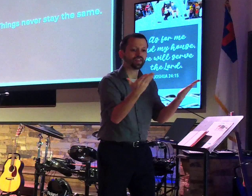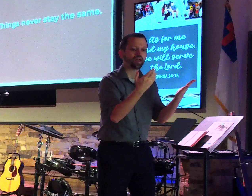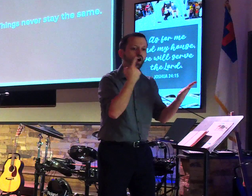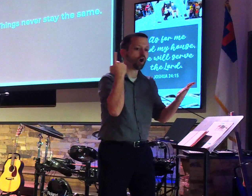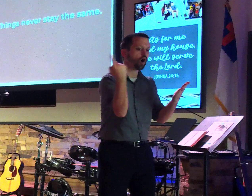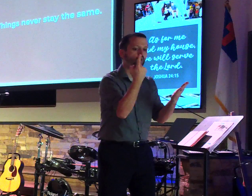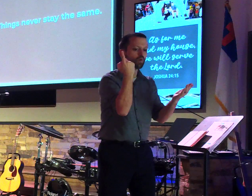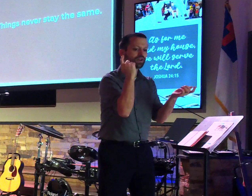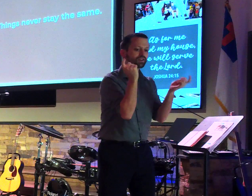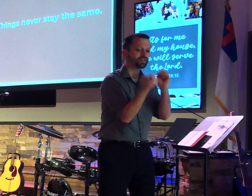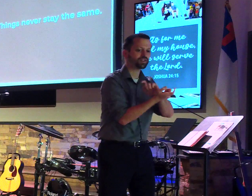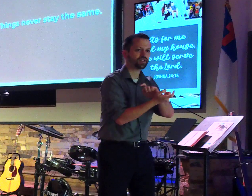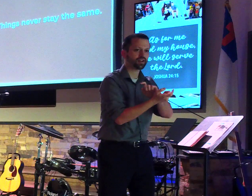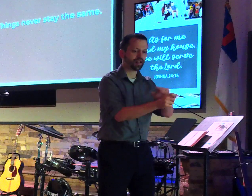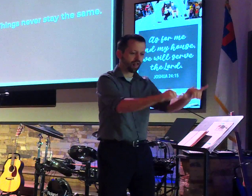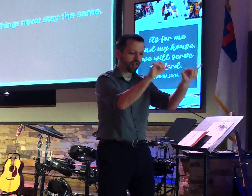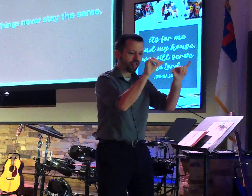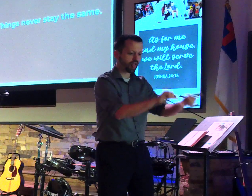stay the same.